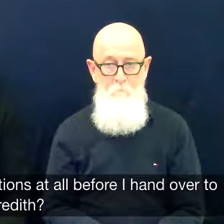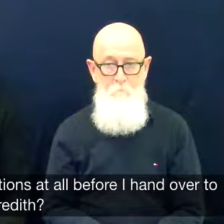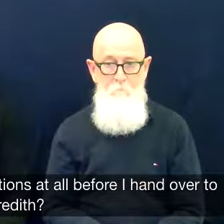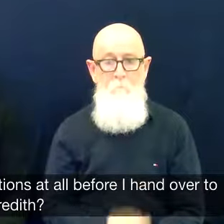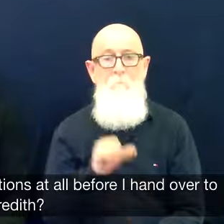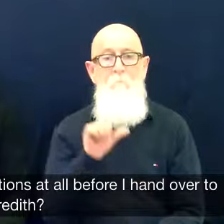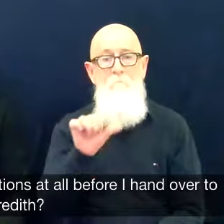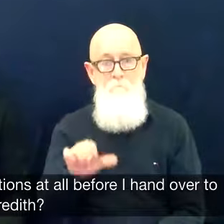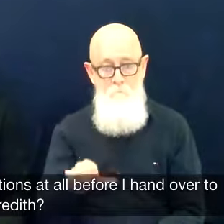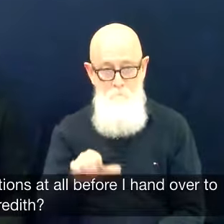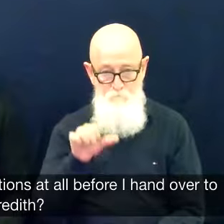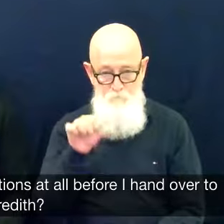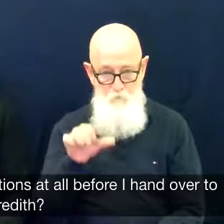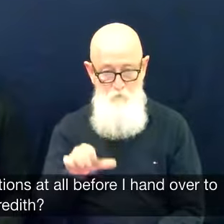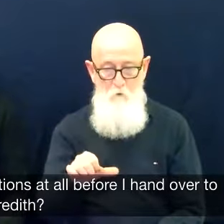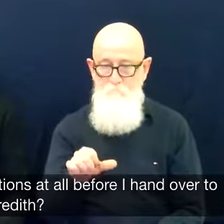Okay.